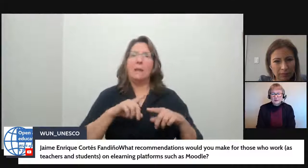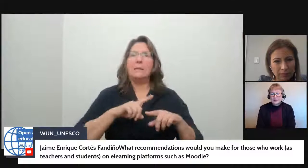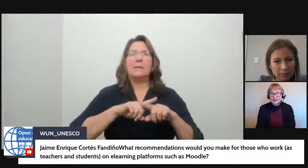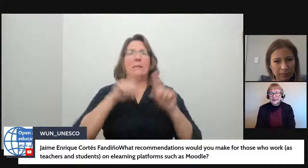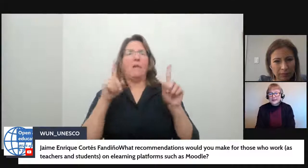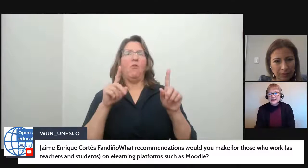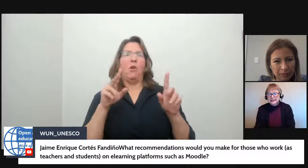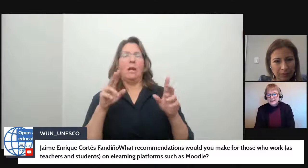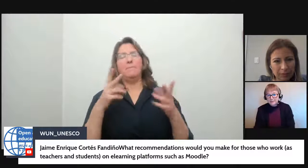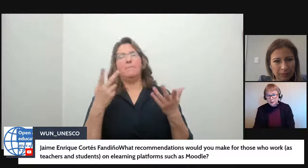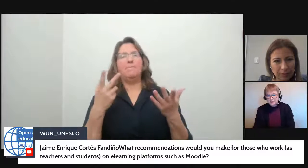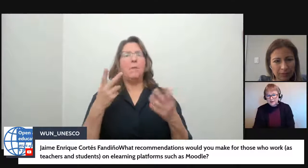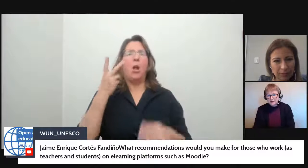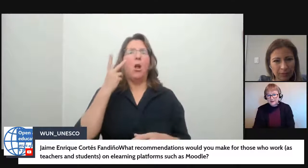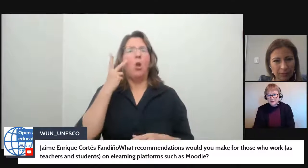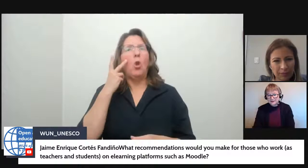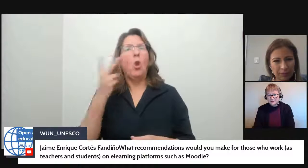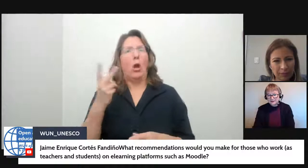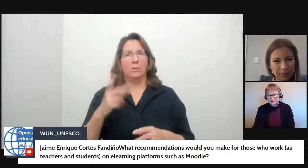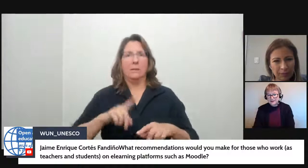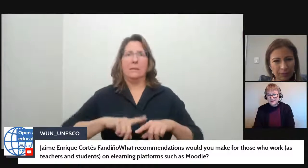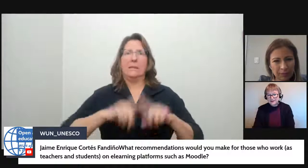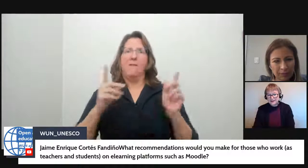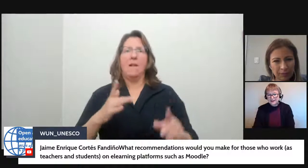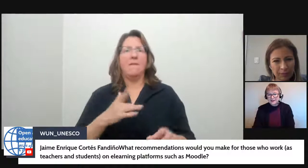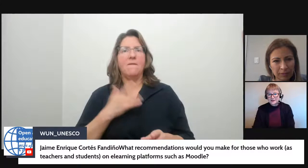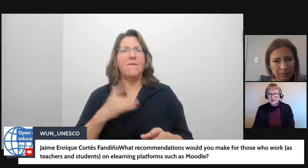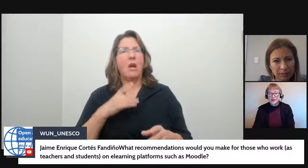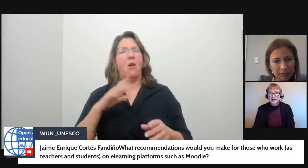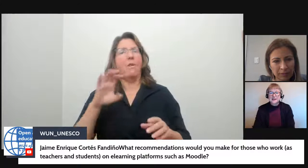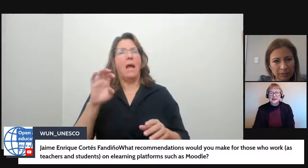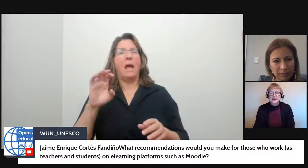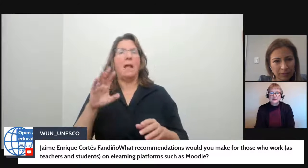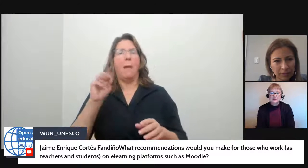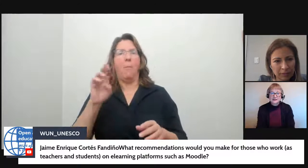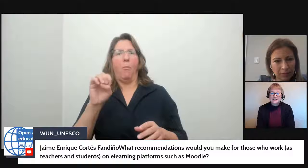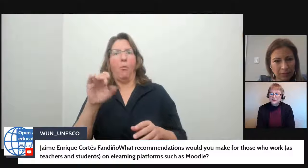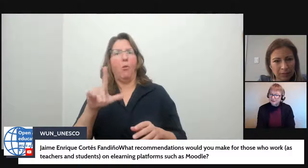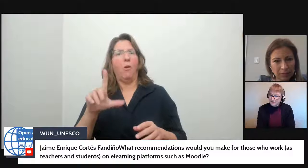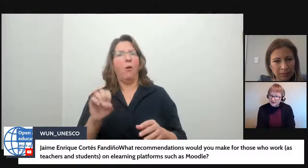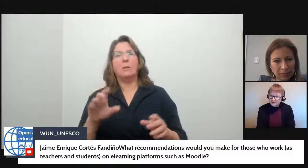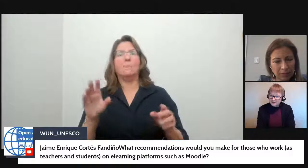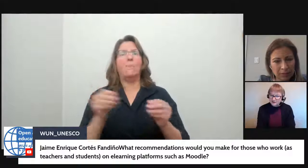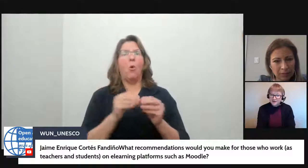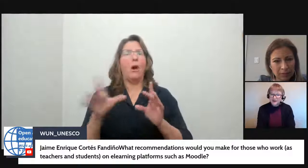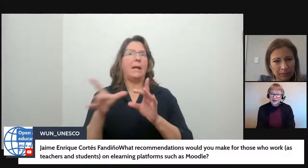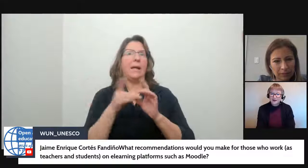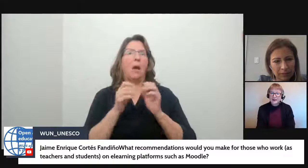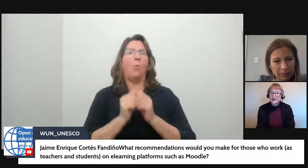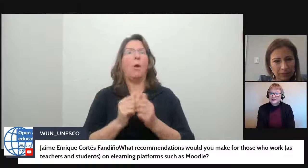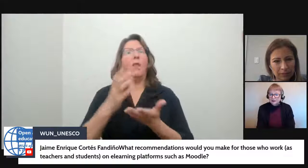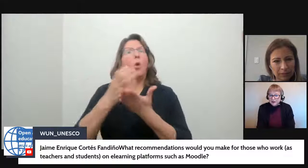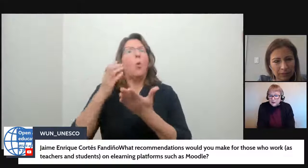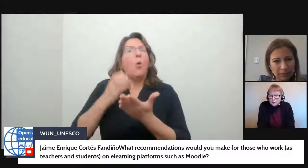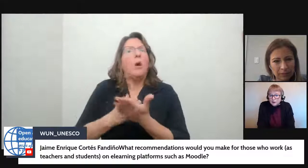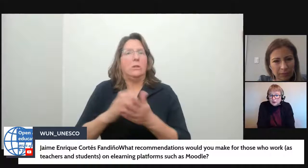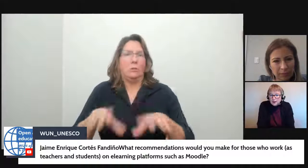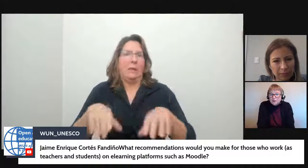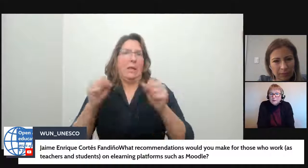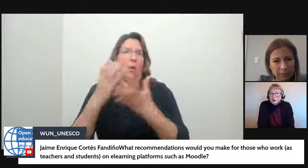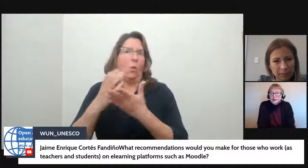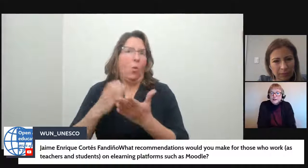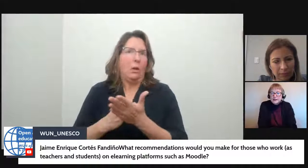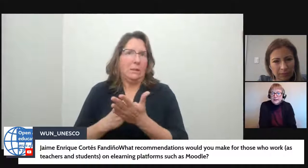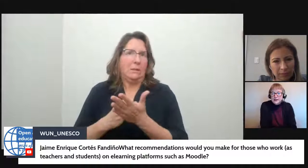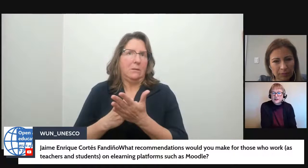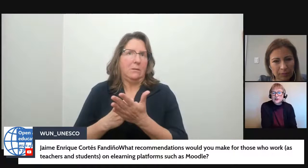what I'm talking about is making ebooks, right? So it's different feel. It's different than Moodle.